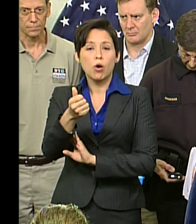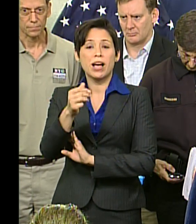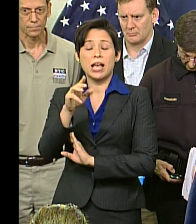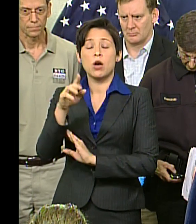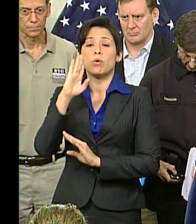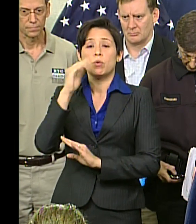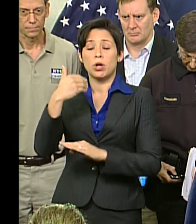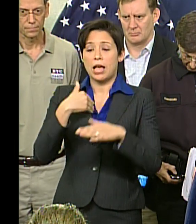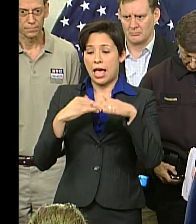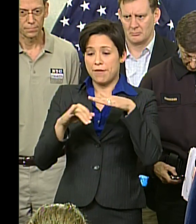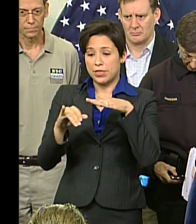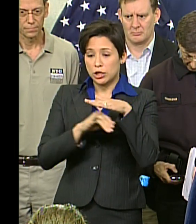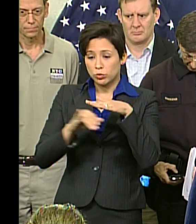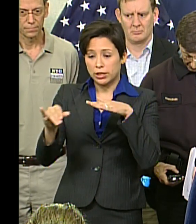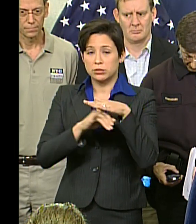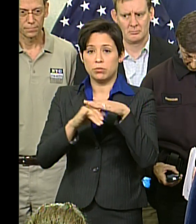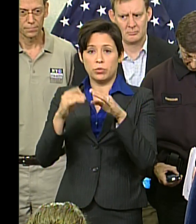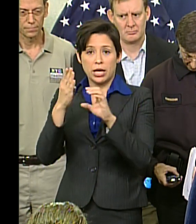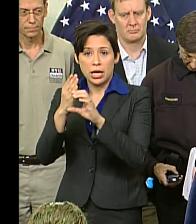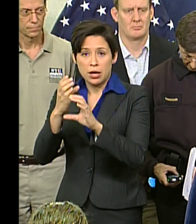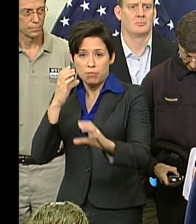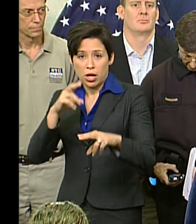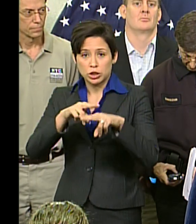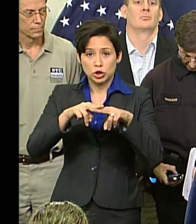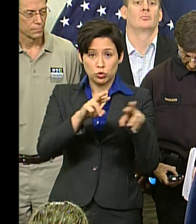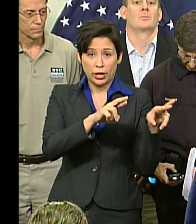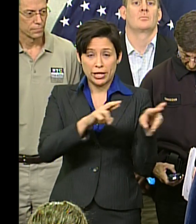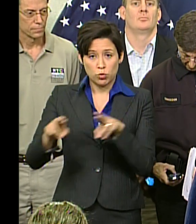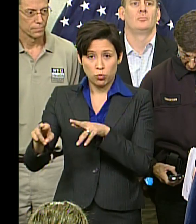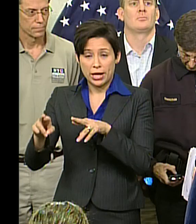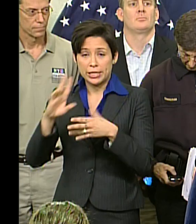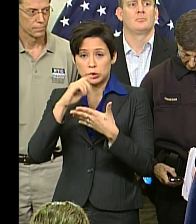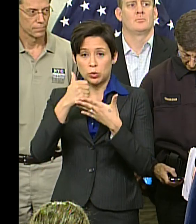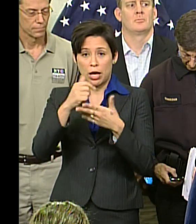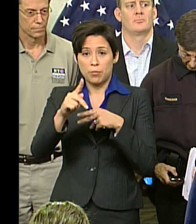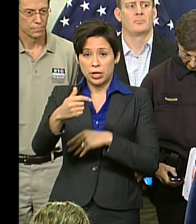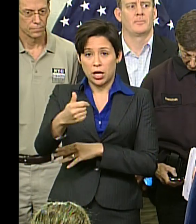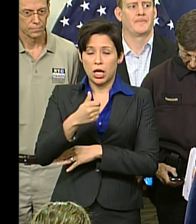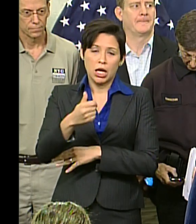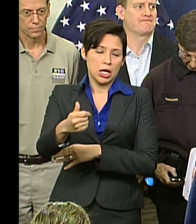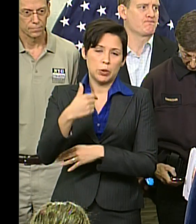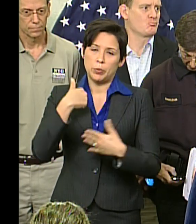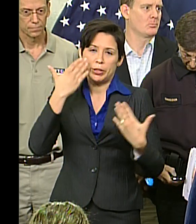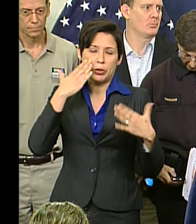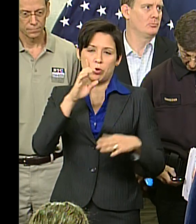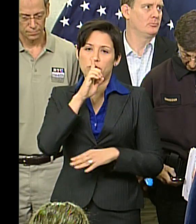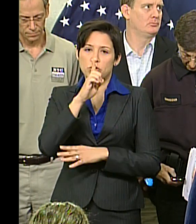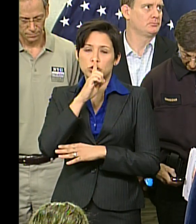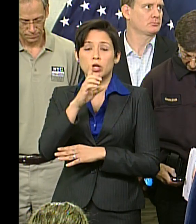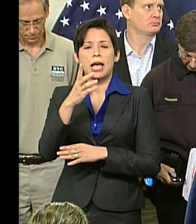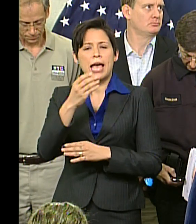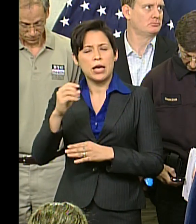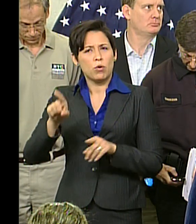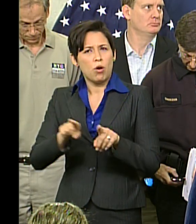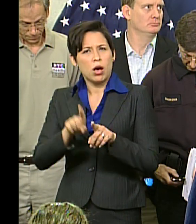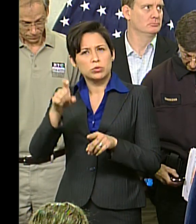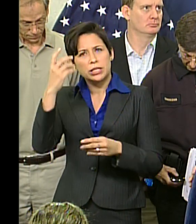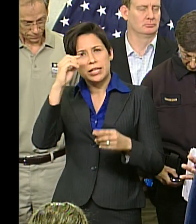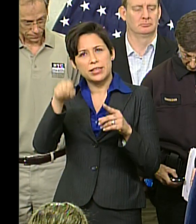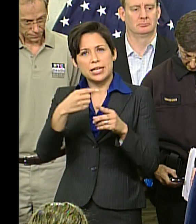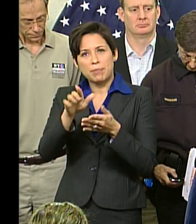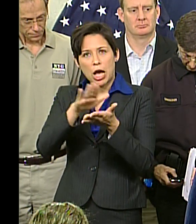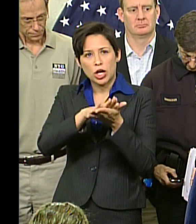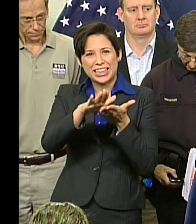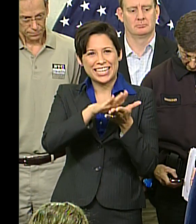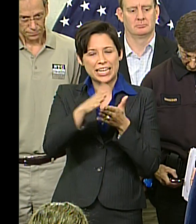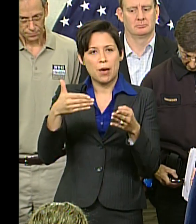in time to serve people, and they're always worried about cleanup, even though the storm should abate dramatically as we get into Tuesday.